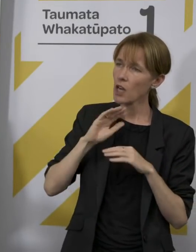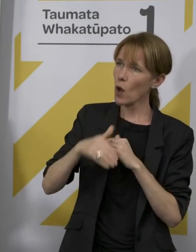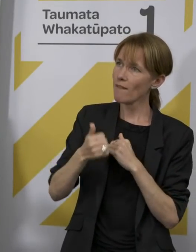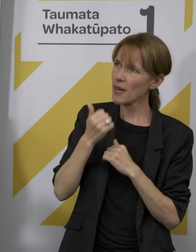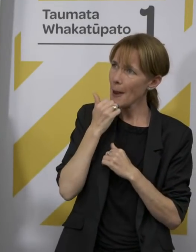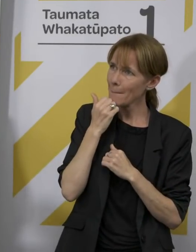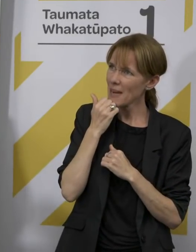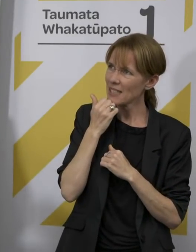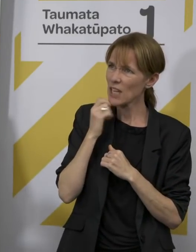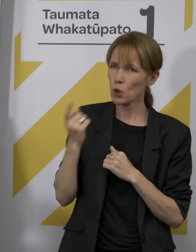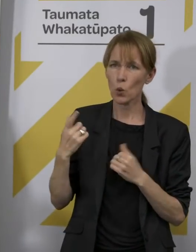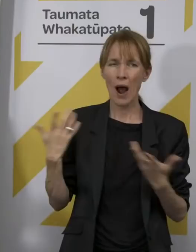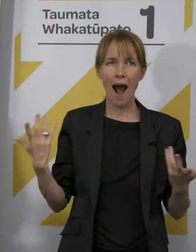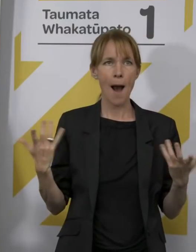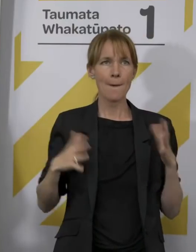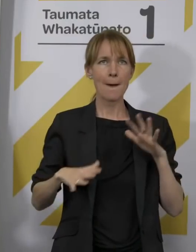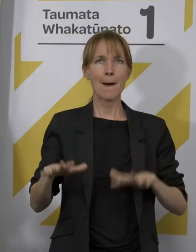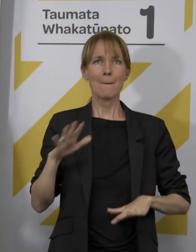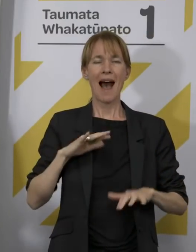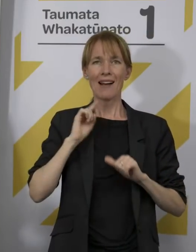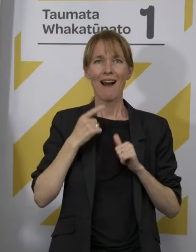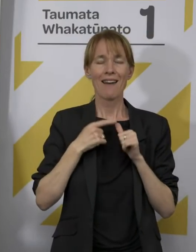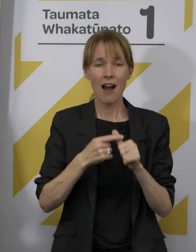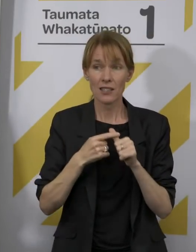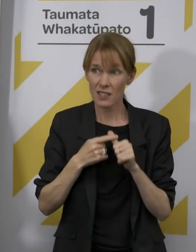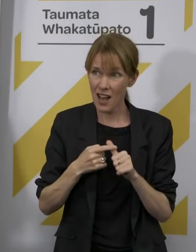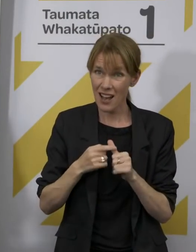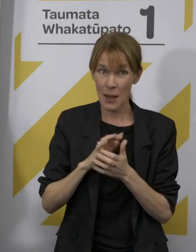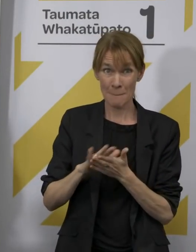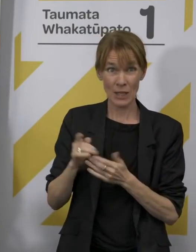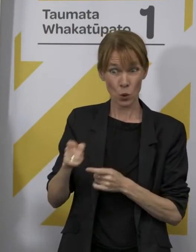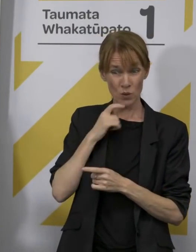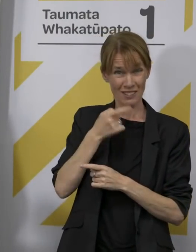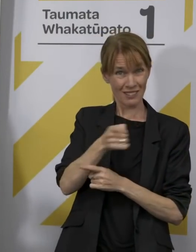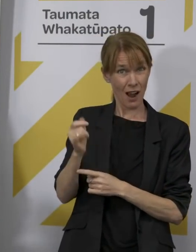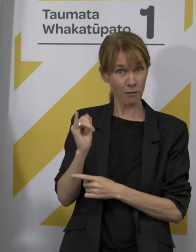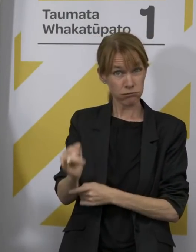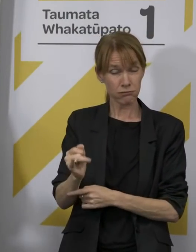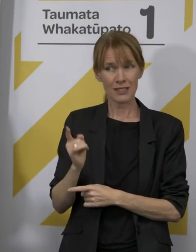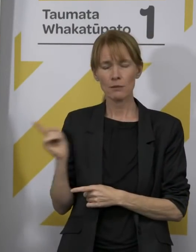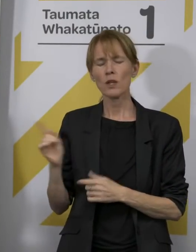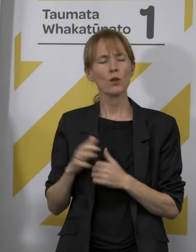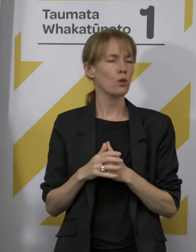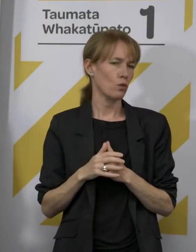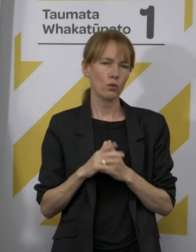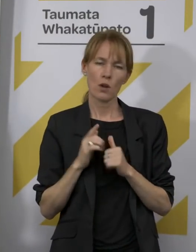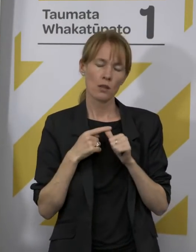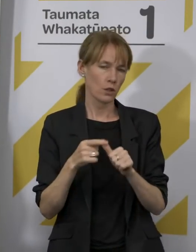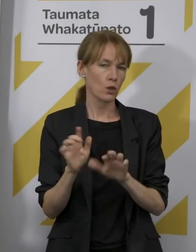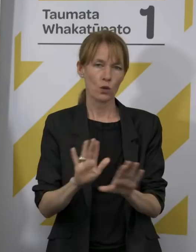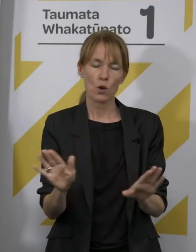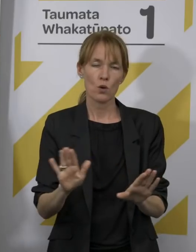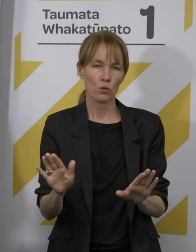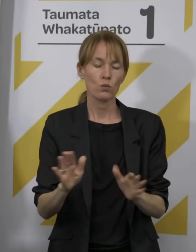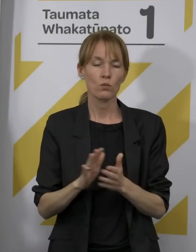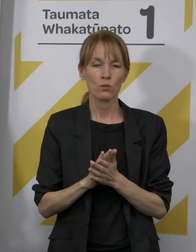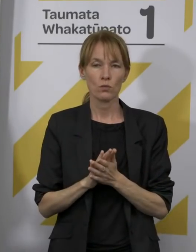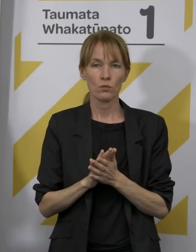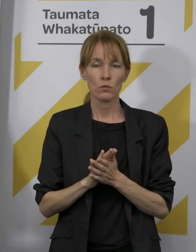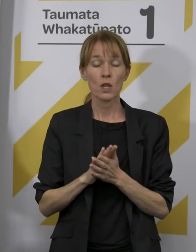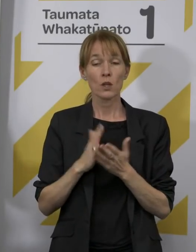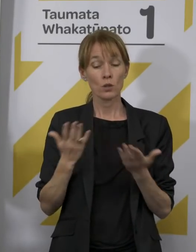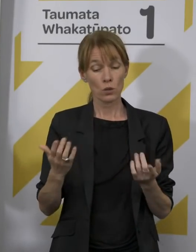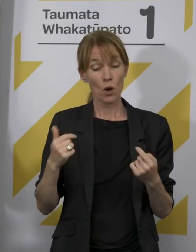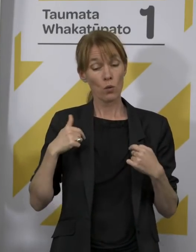officials let you down? No, they haven't let me down. As I said, I would like to have those numbers. What I can say, and what we're absolutely focused on, and that's why I'm here